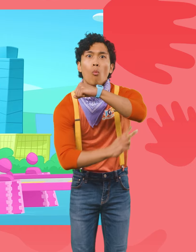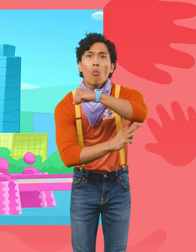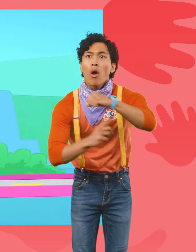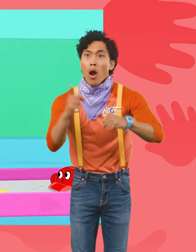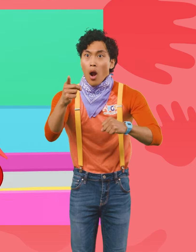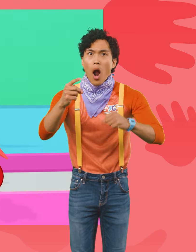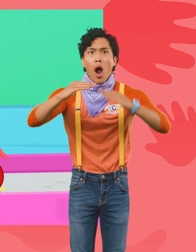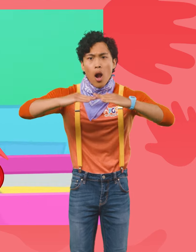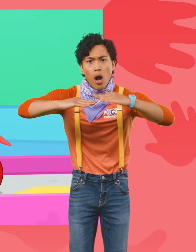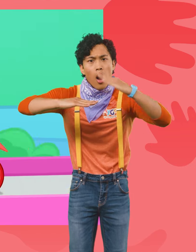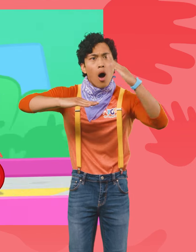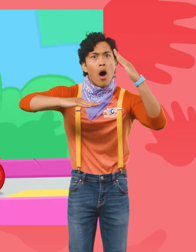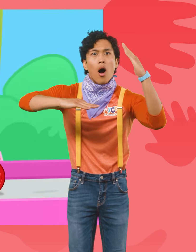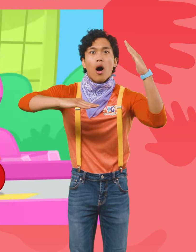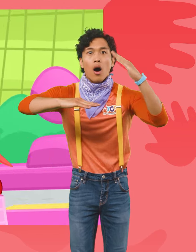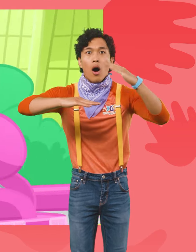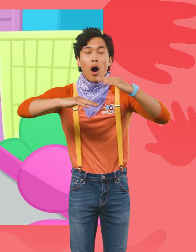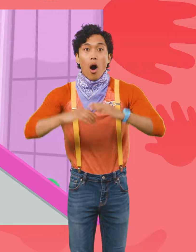Is opening.